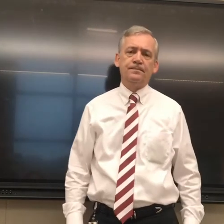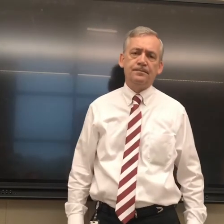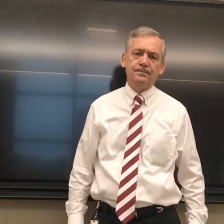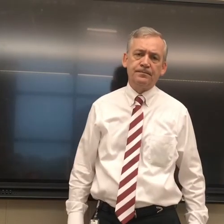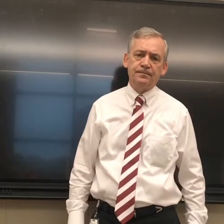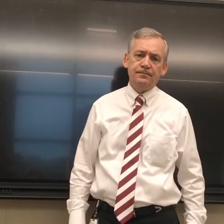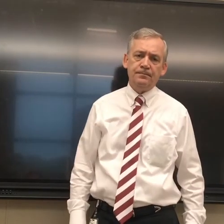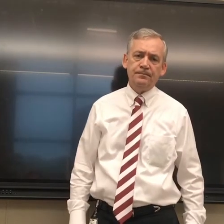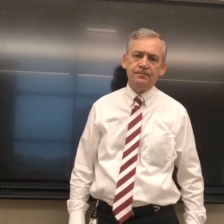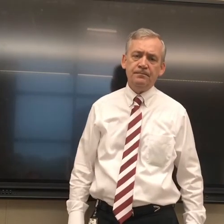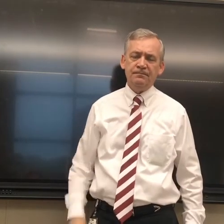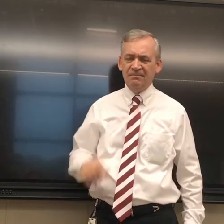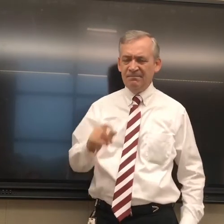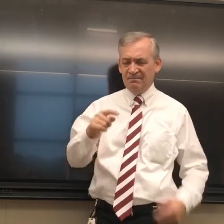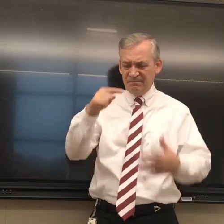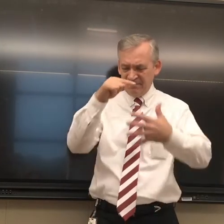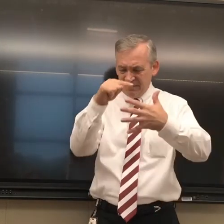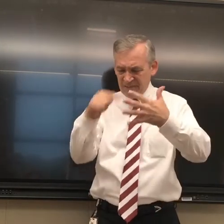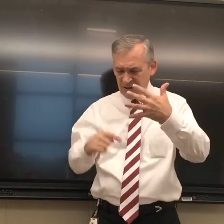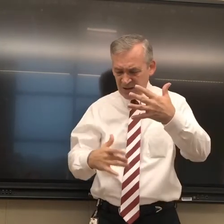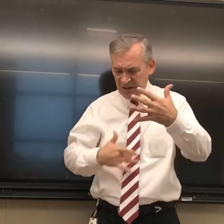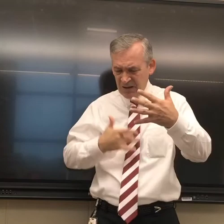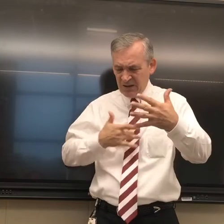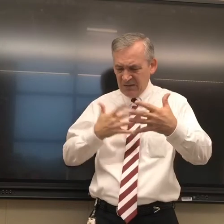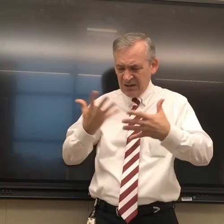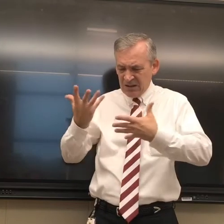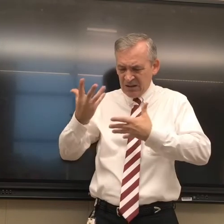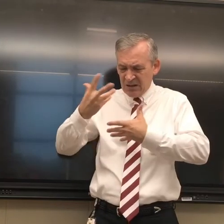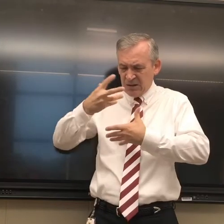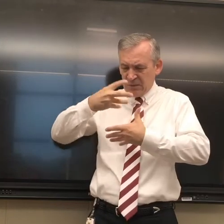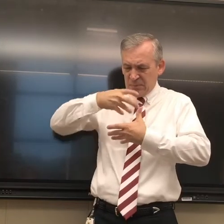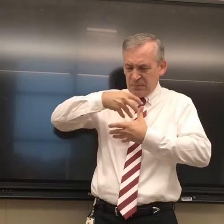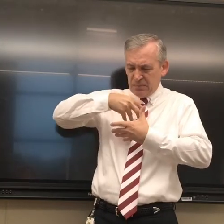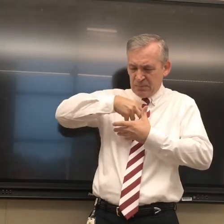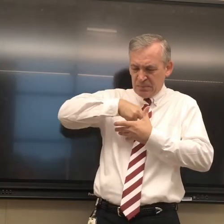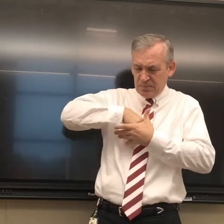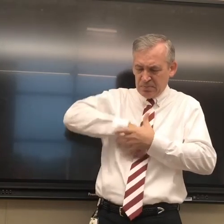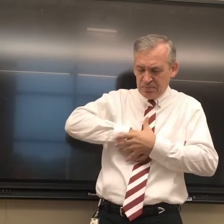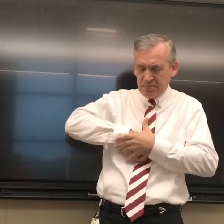and these feelings combined in one great impulse towards destruction.